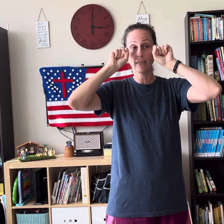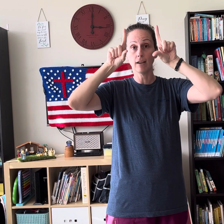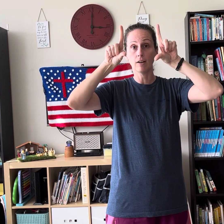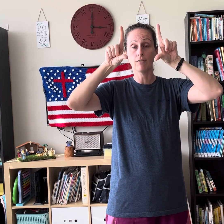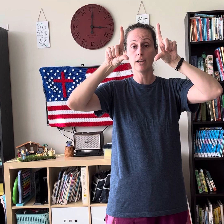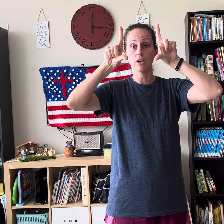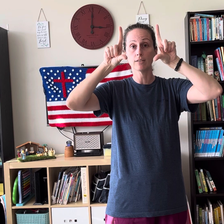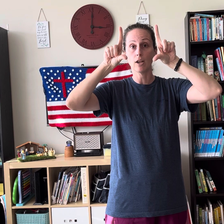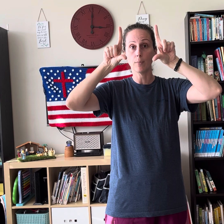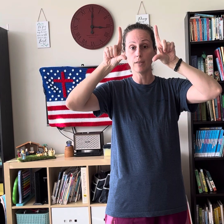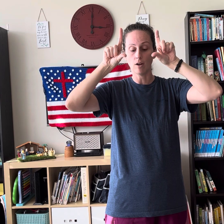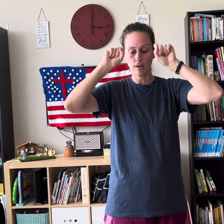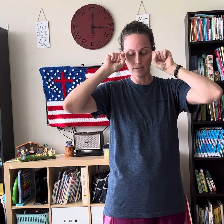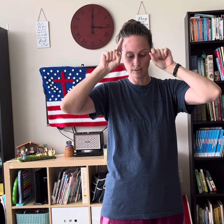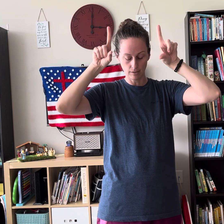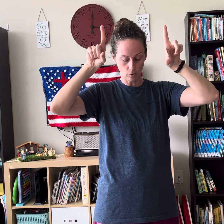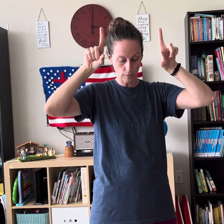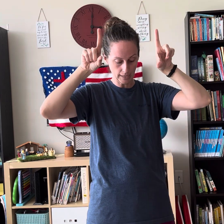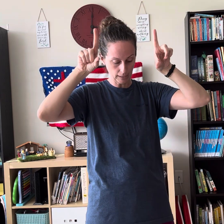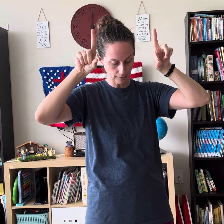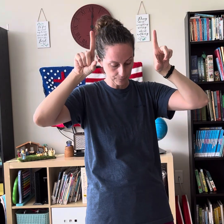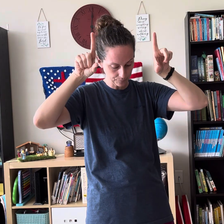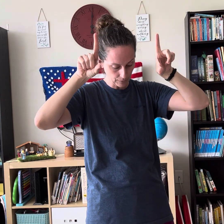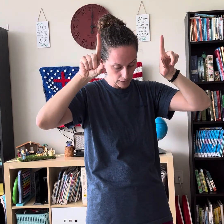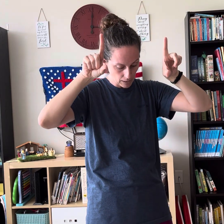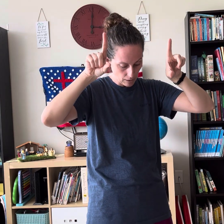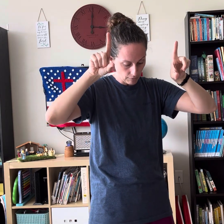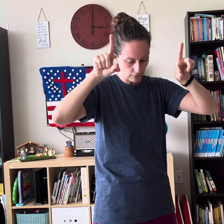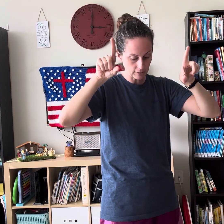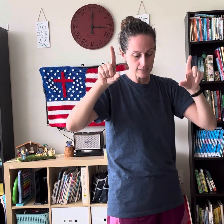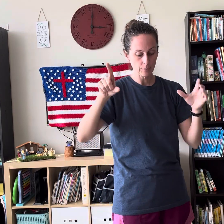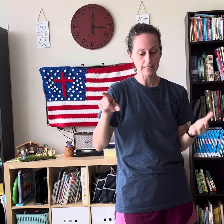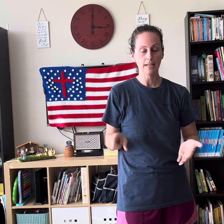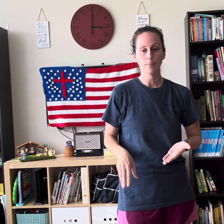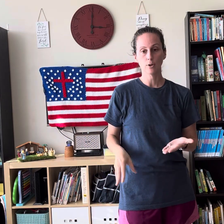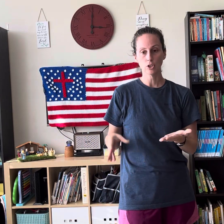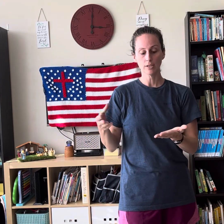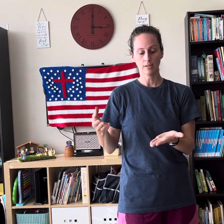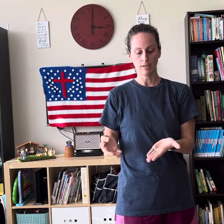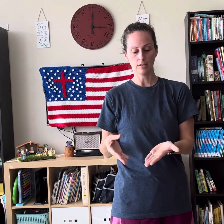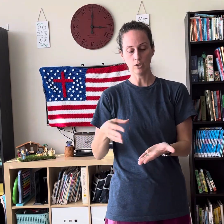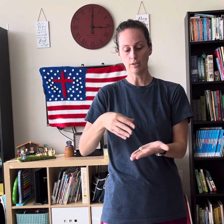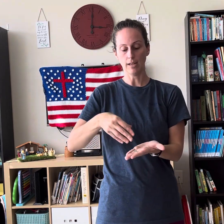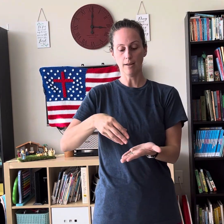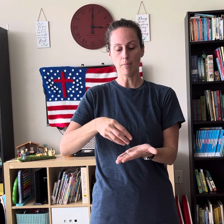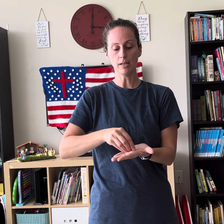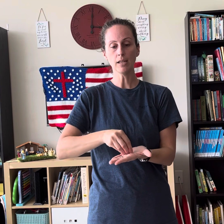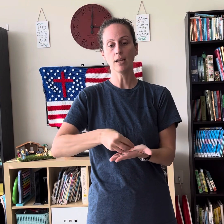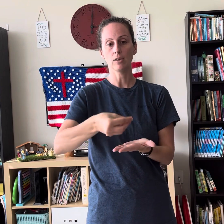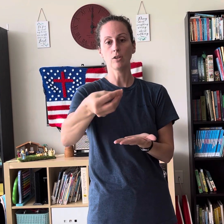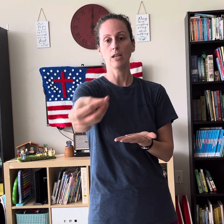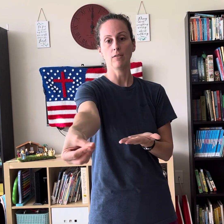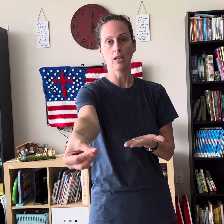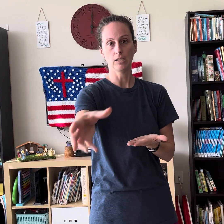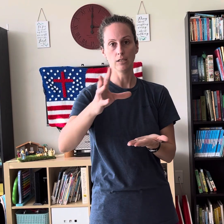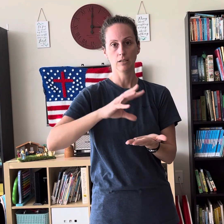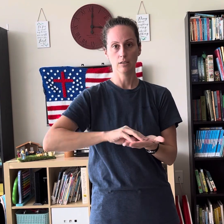their fingers, they open their eyes, awakening. For the Louisiana Purchase, it's you're taking money and you're giving it.